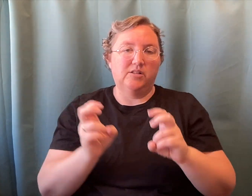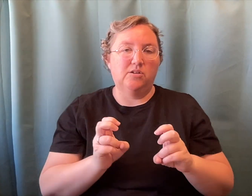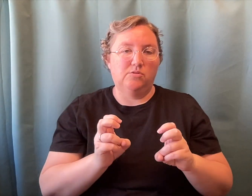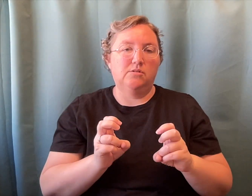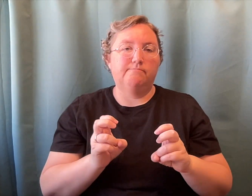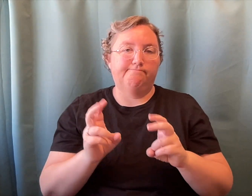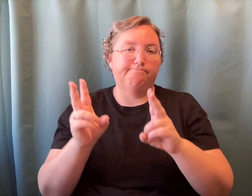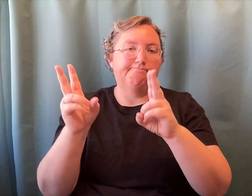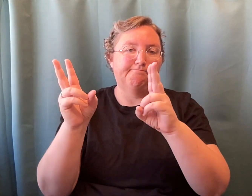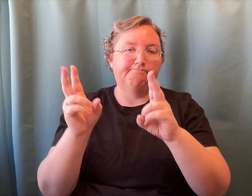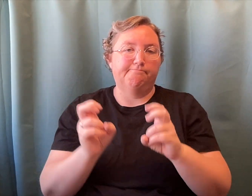download,